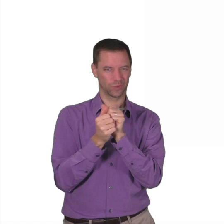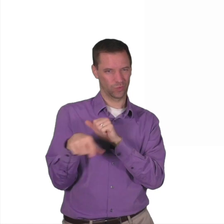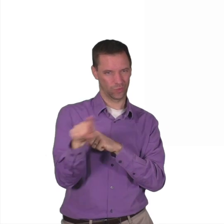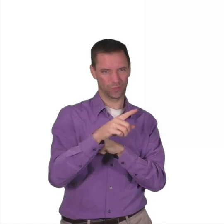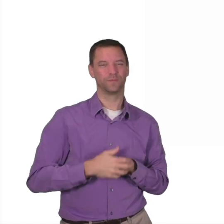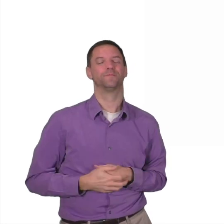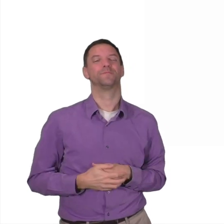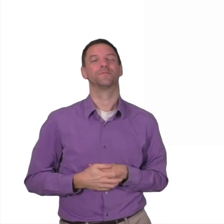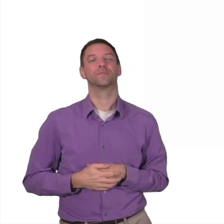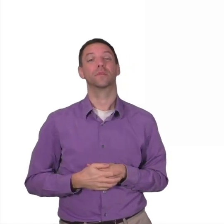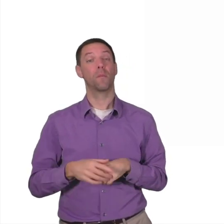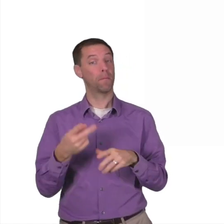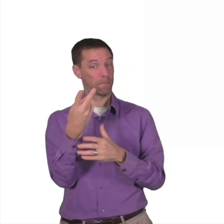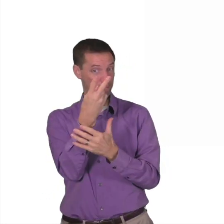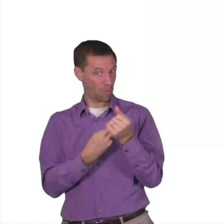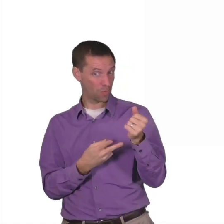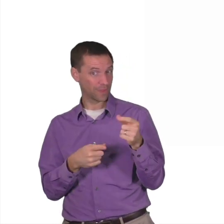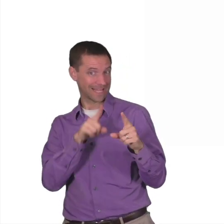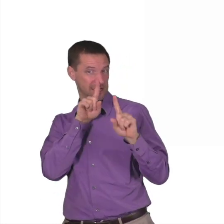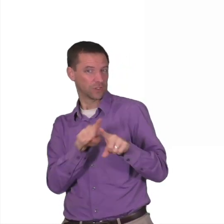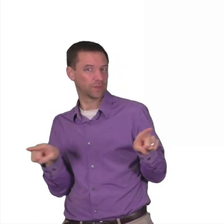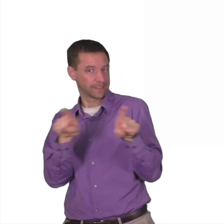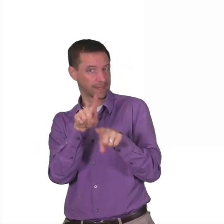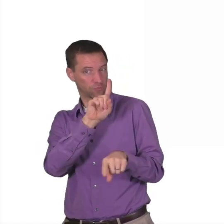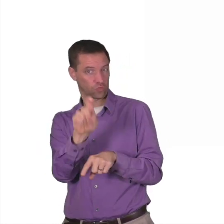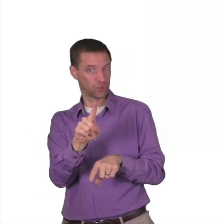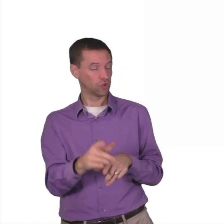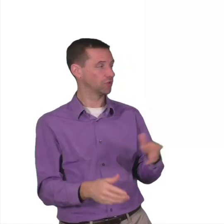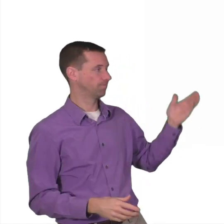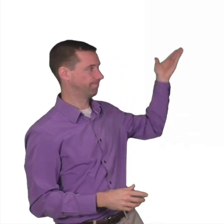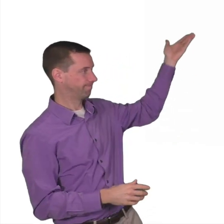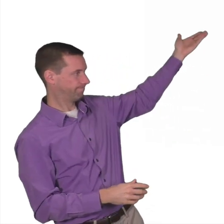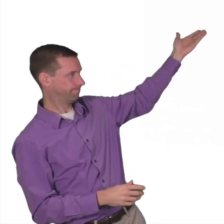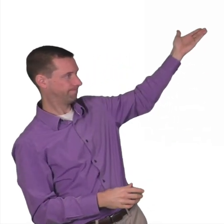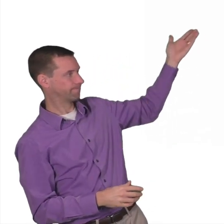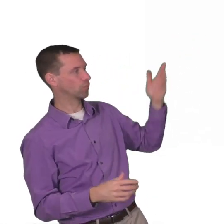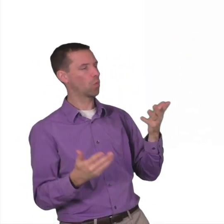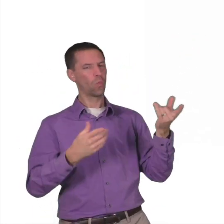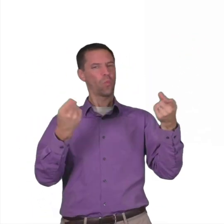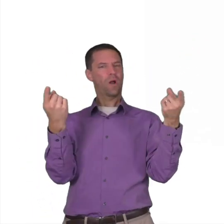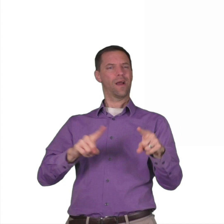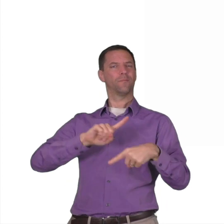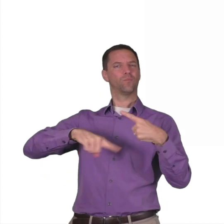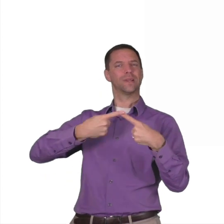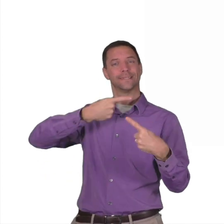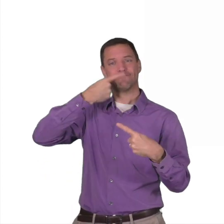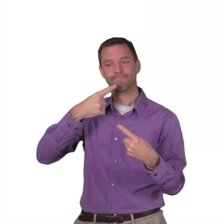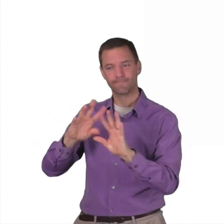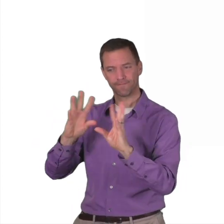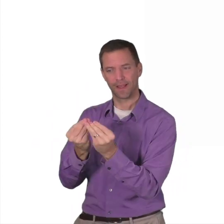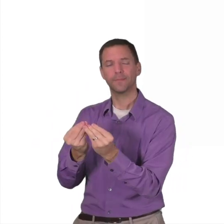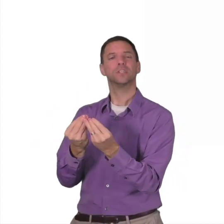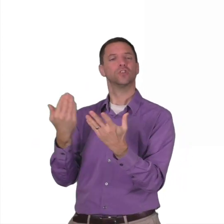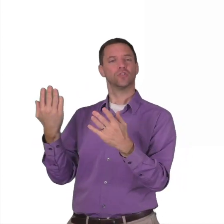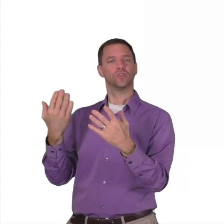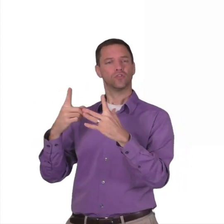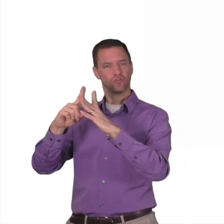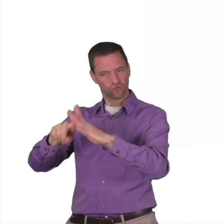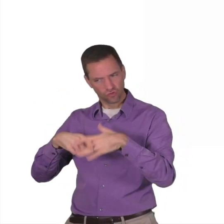tidbits of information we'd like to share with you. Both of them answer the same question. What happens when hearing